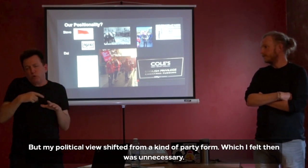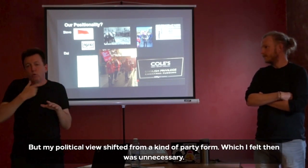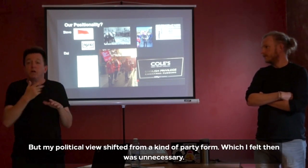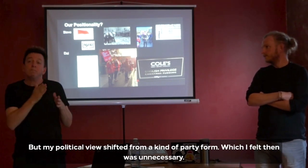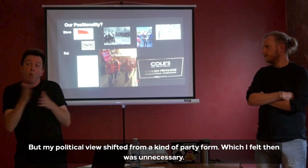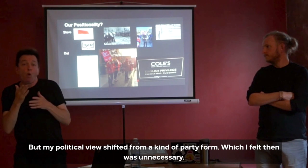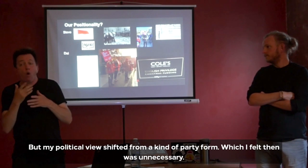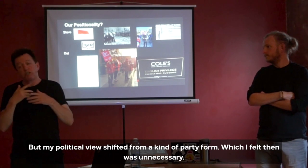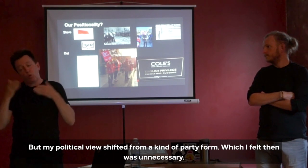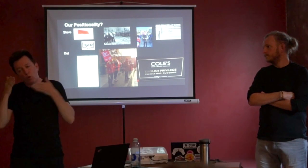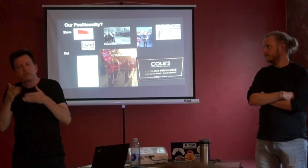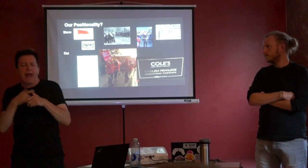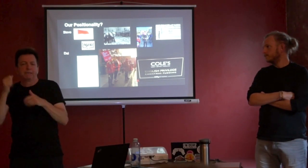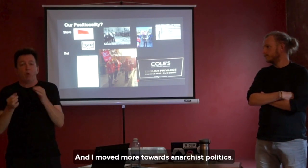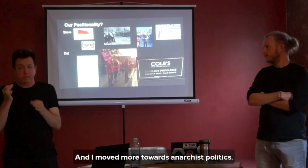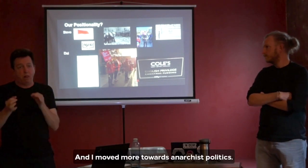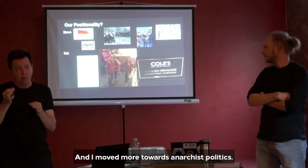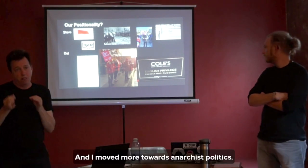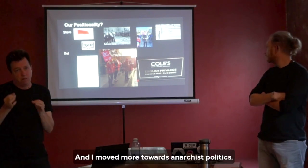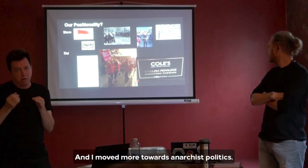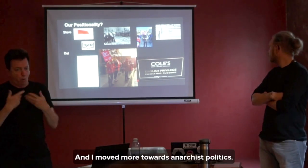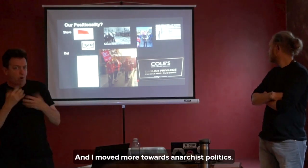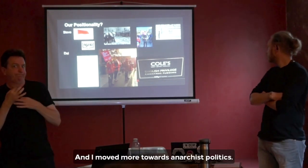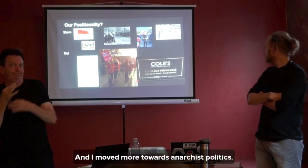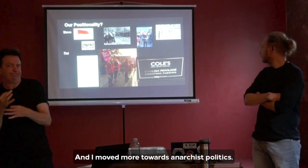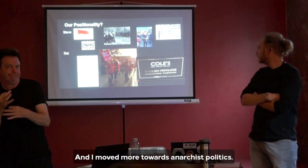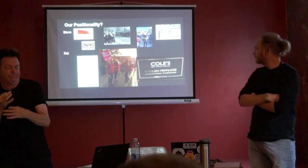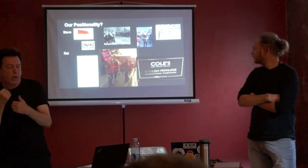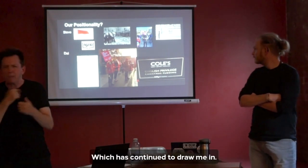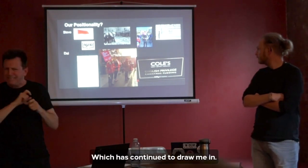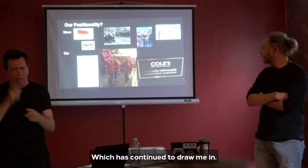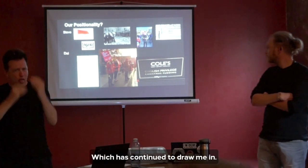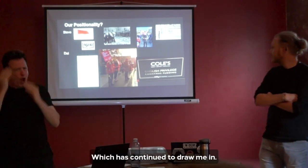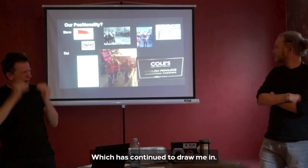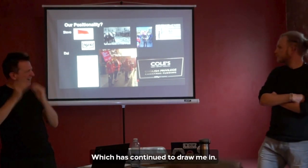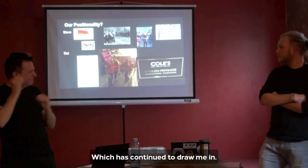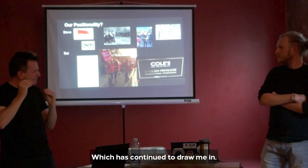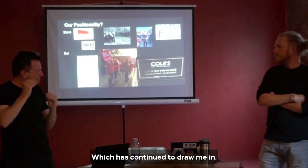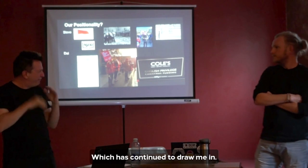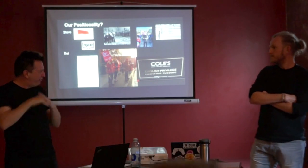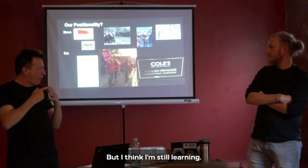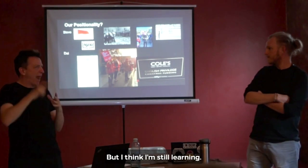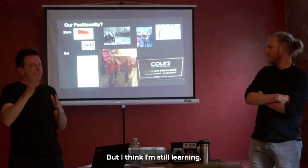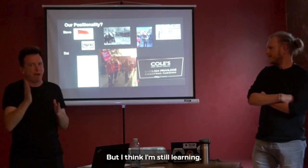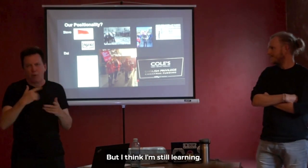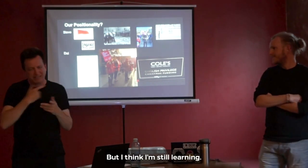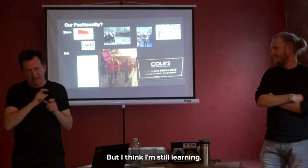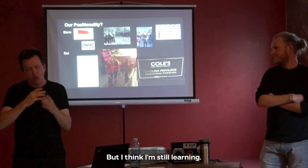felt then was unnecessary, and I moved more towards anarchist politics, which has continued to draw me in. But I think I'm still